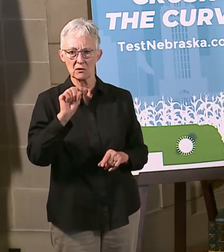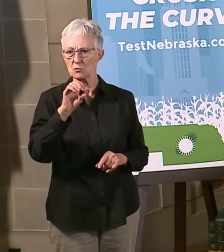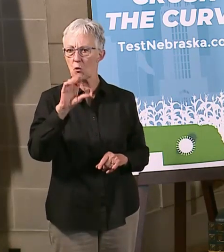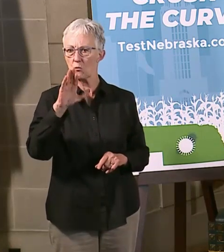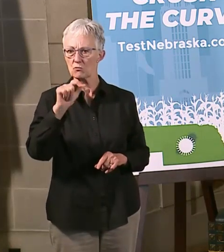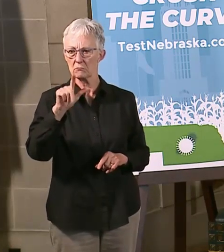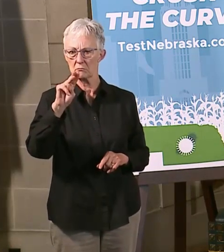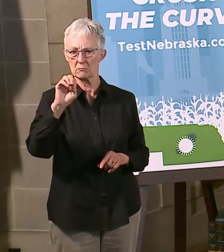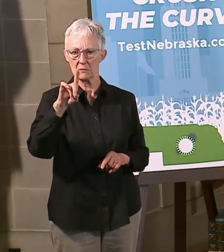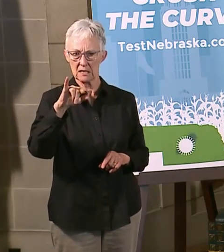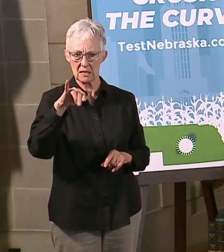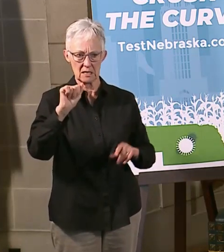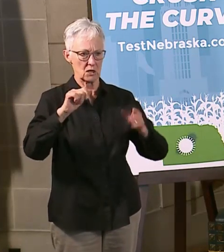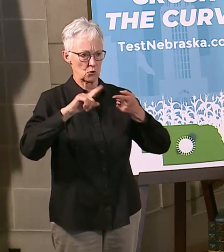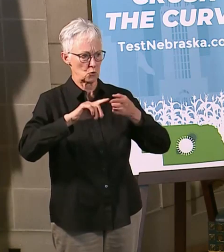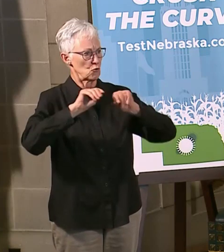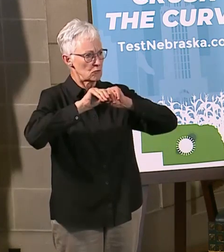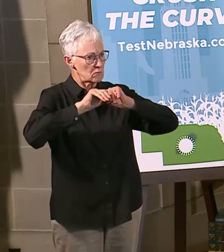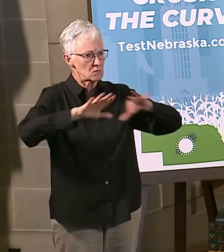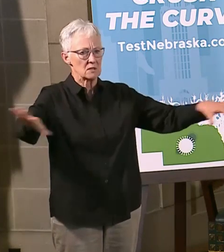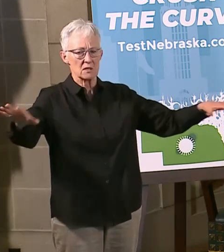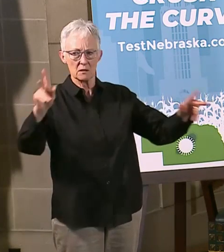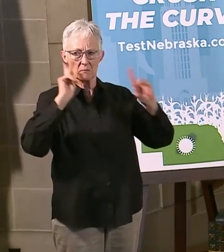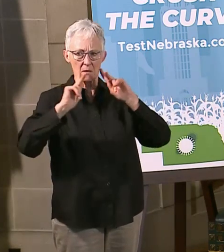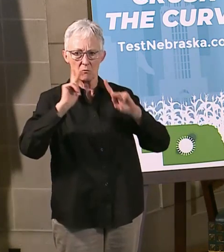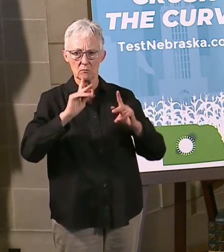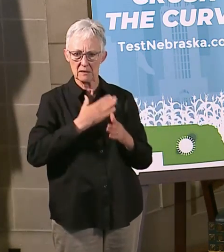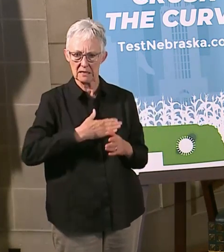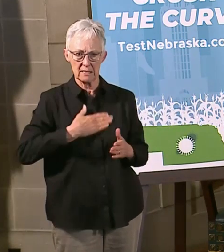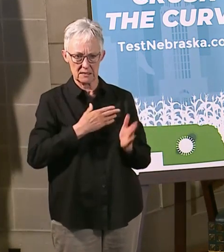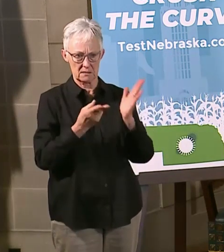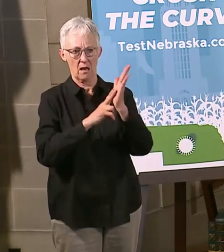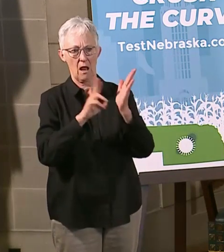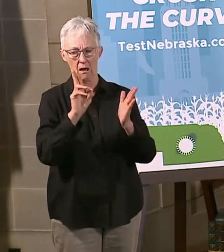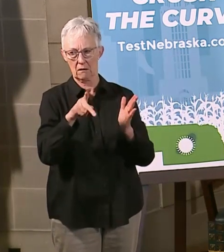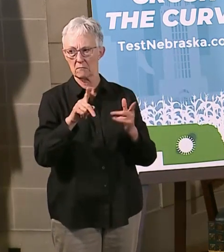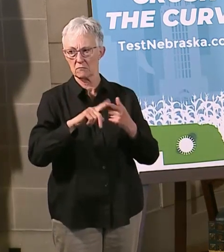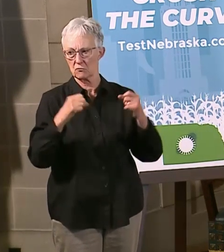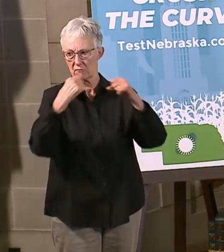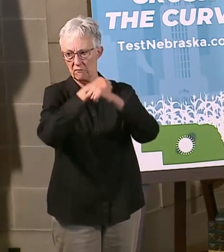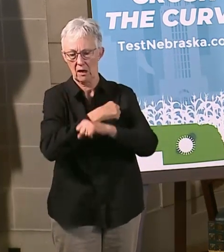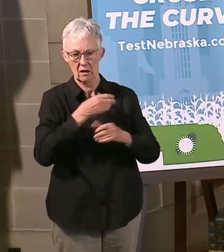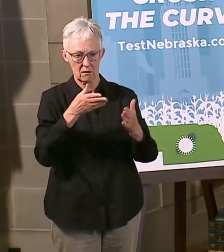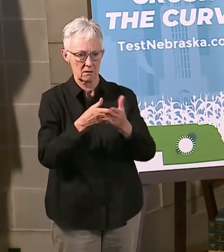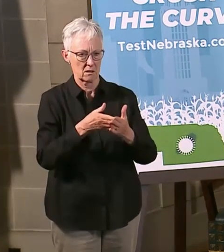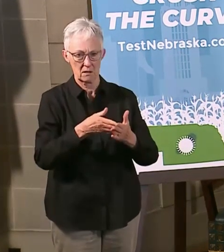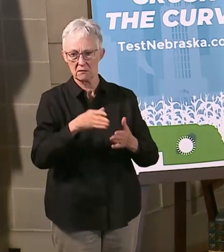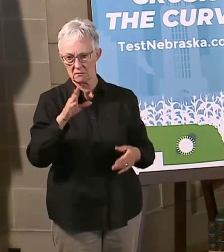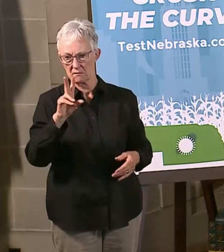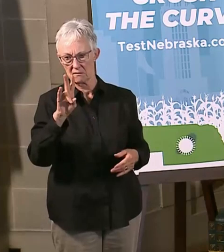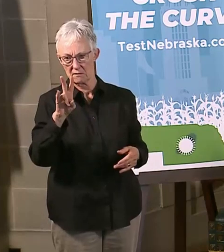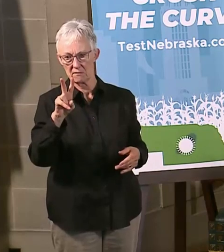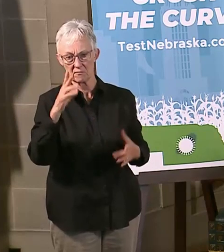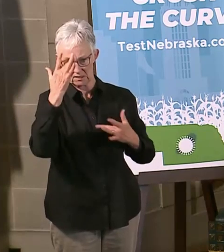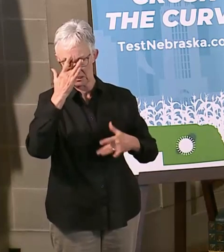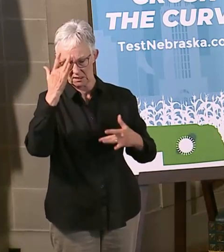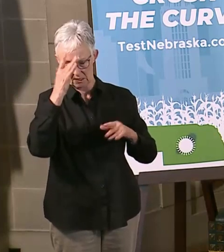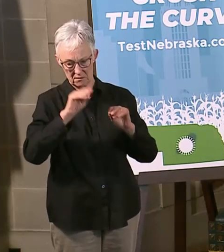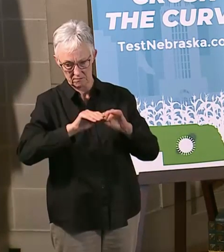virus, right? If we can get this to go viral, we can fight the virus. So next, Ramadan. Today, Ramadan begins. So first